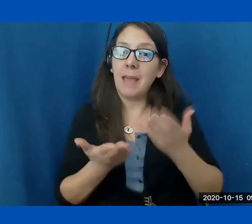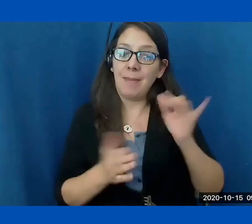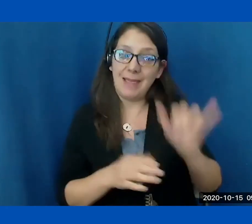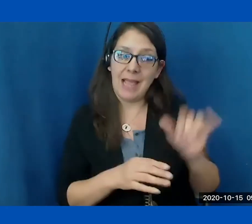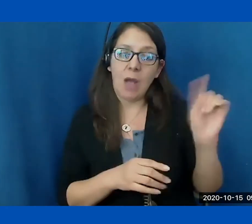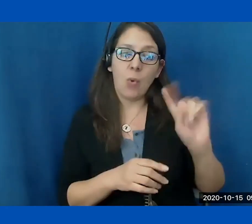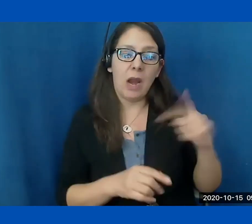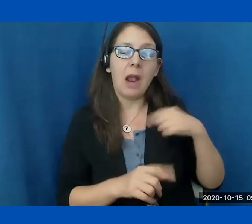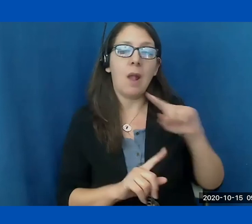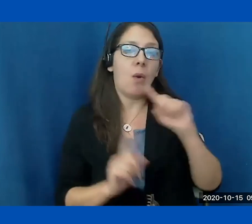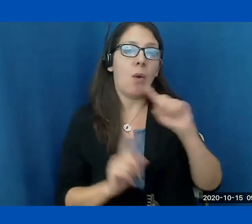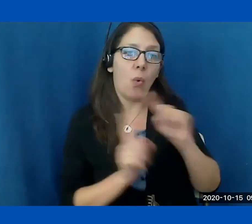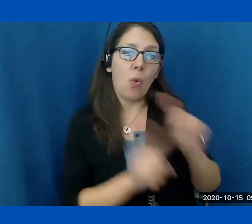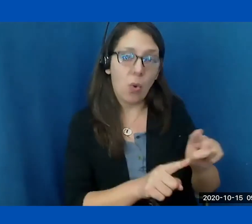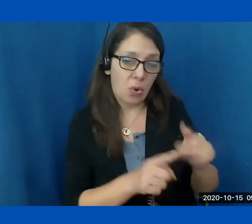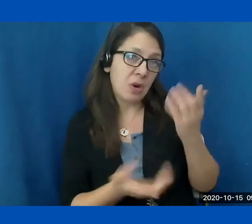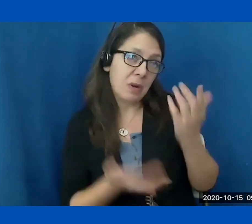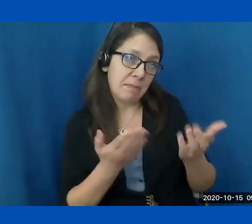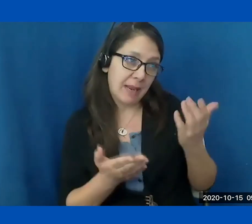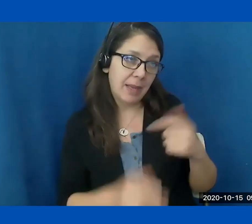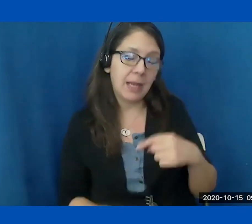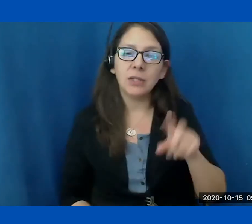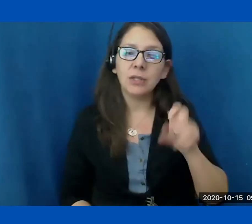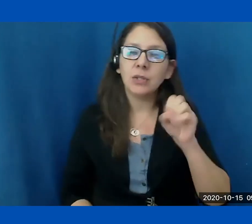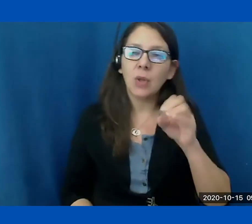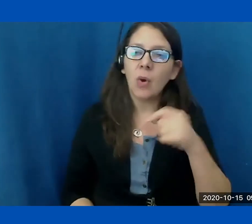at least. So if that's the case, I look for